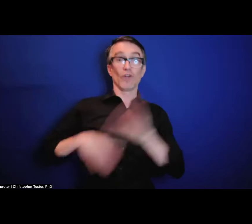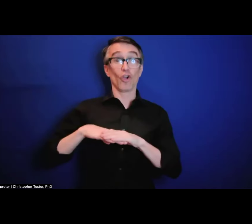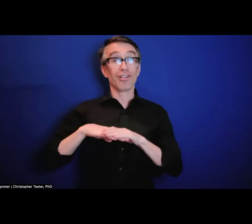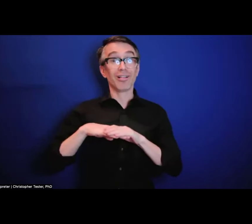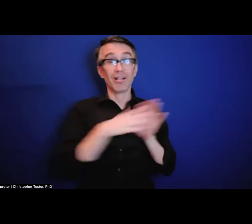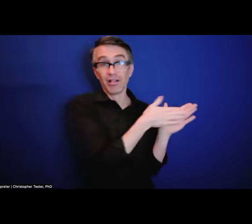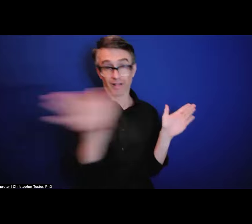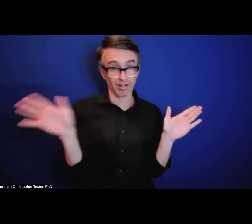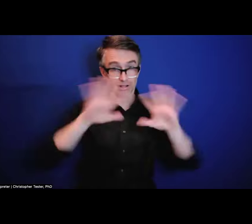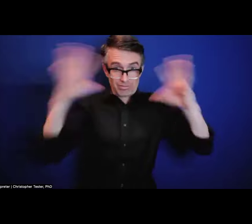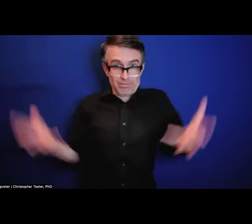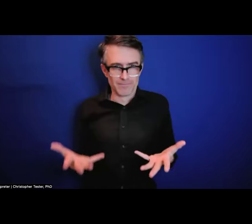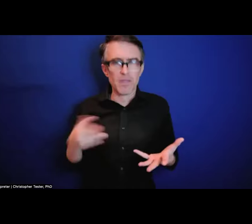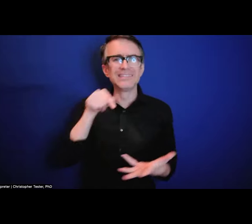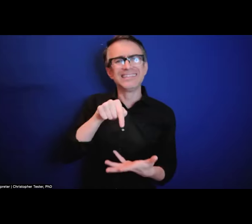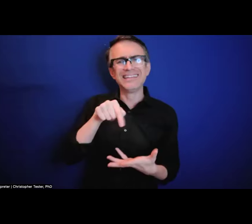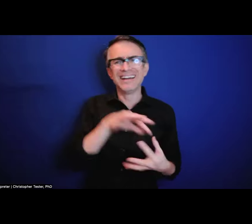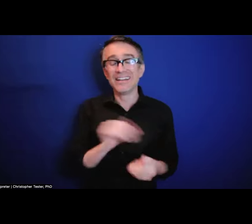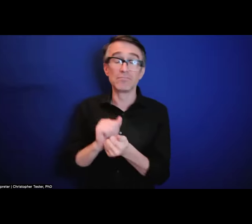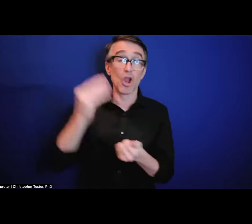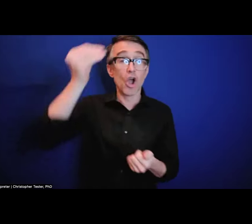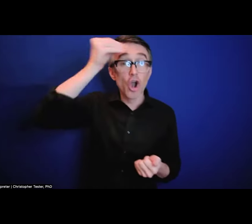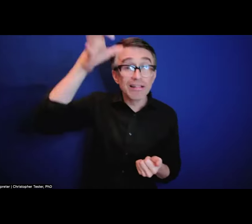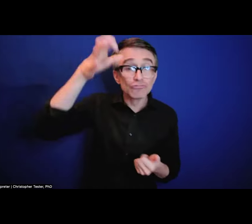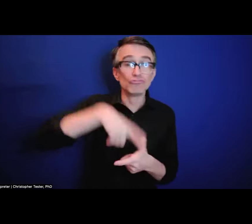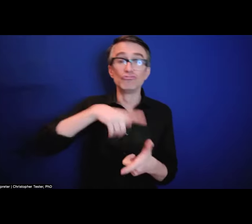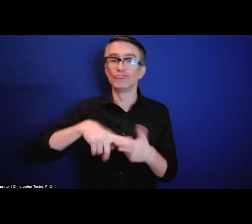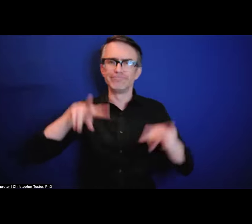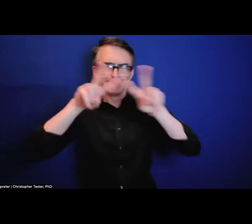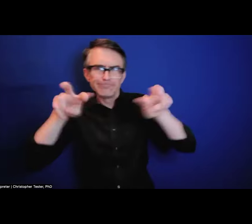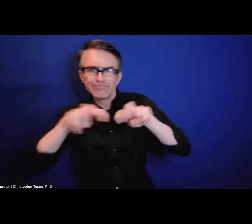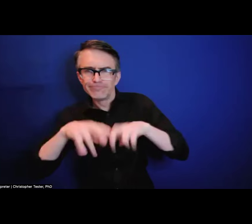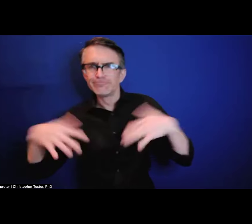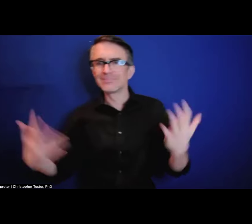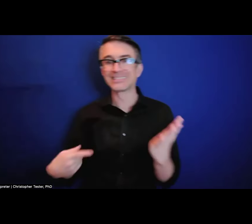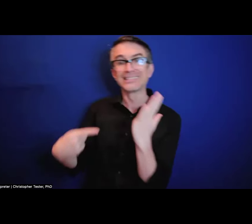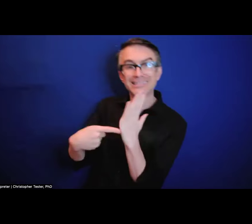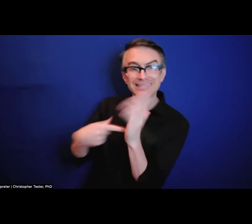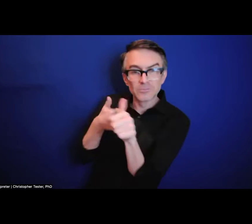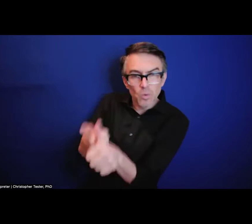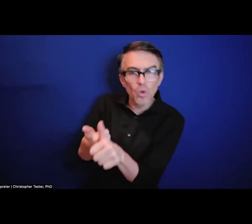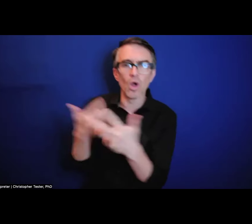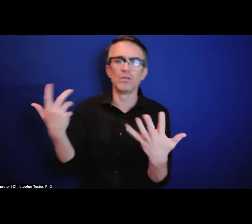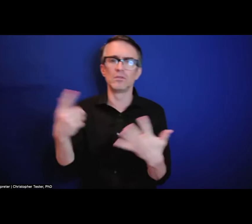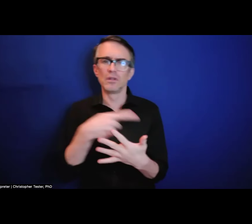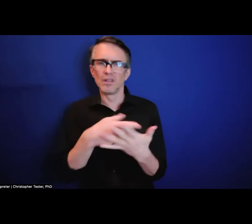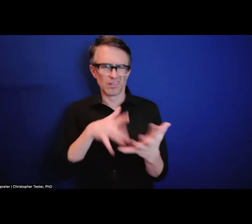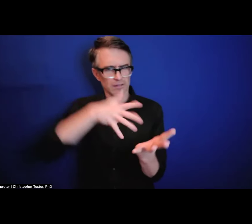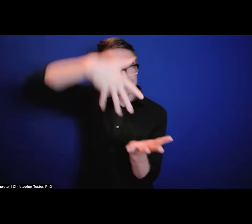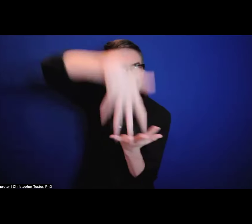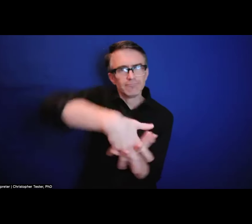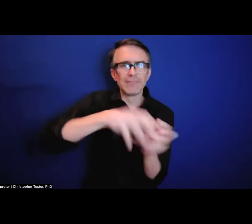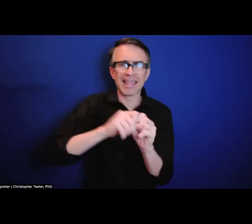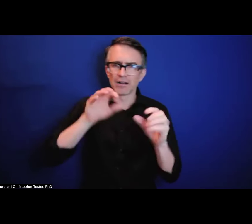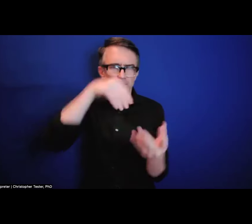A key component to ensuring that benefit packages are responsive to the needs of persons with